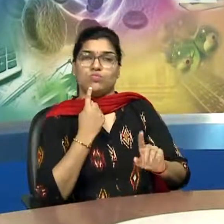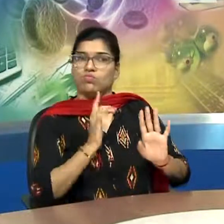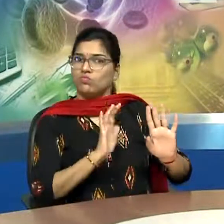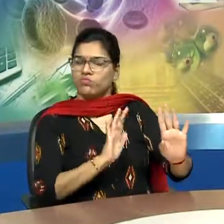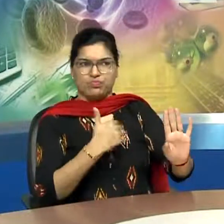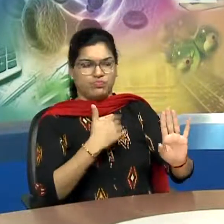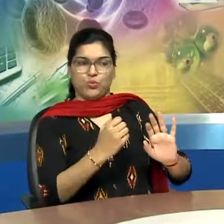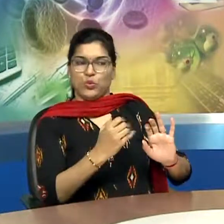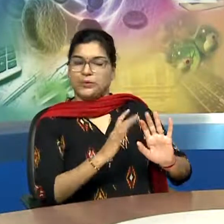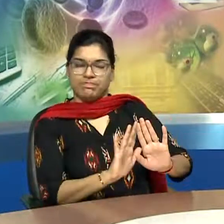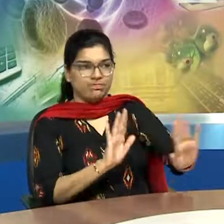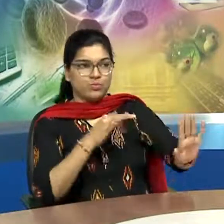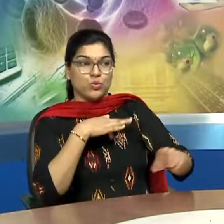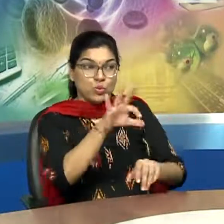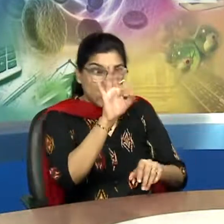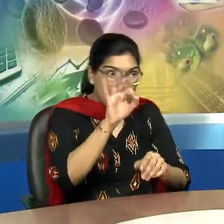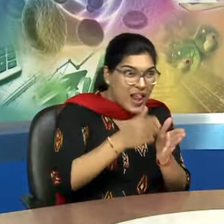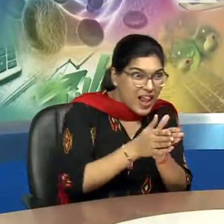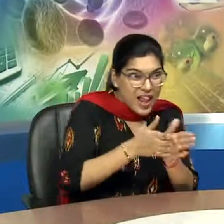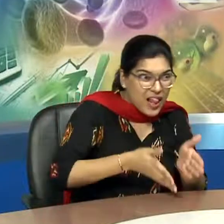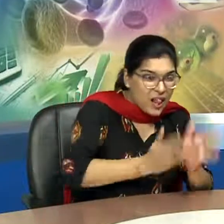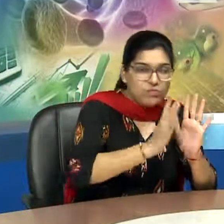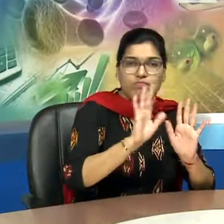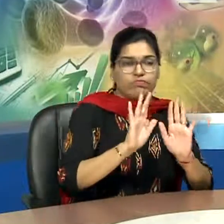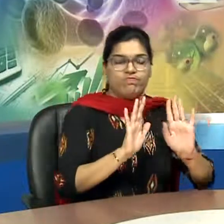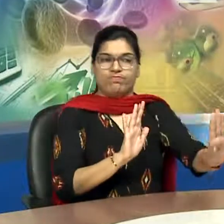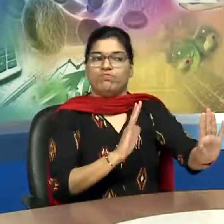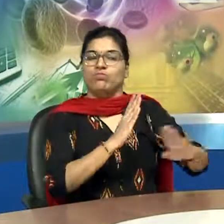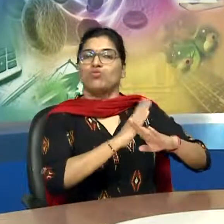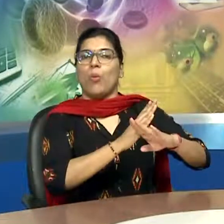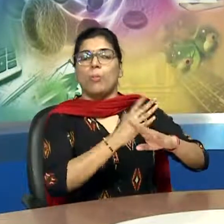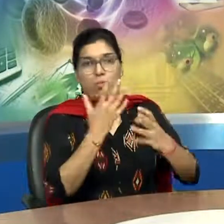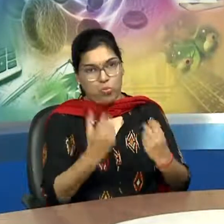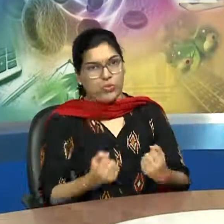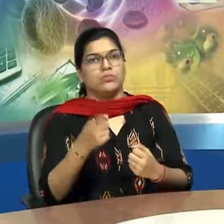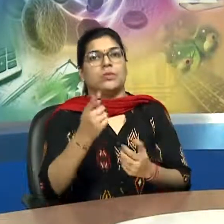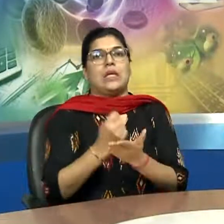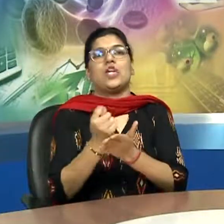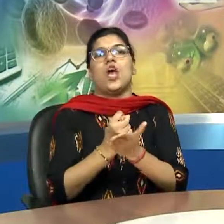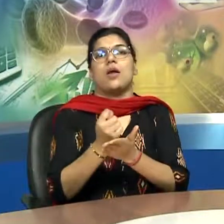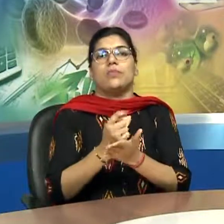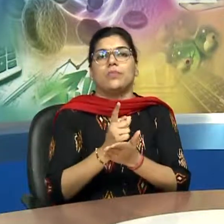they should firmly choose not to use any drug even the first time.